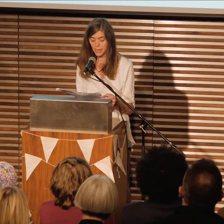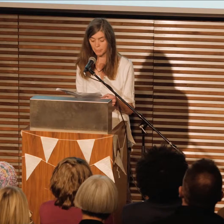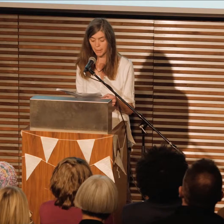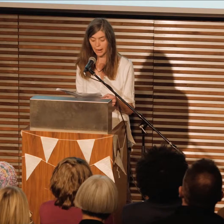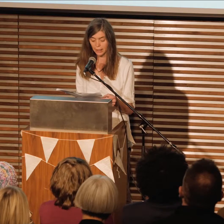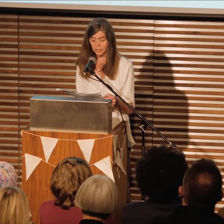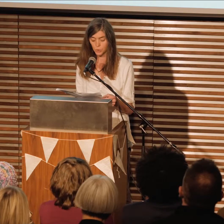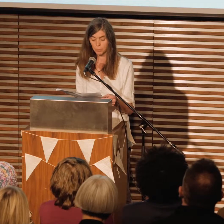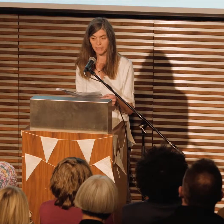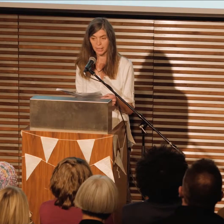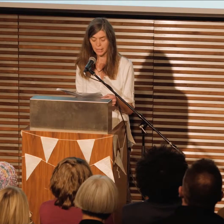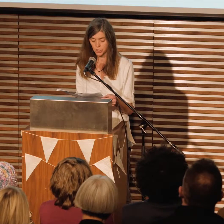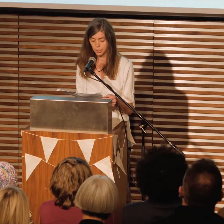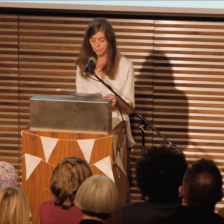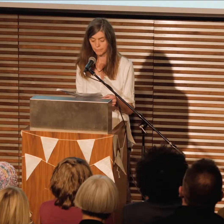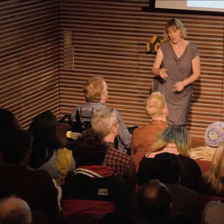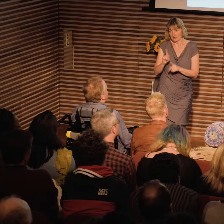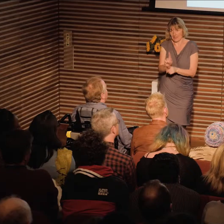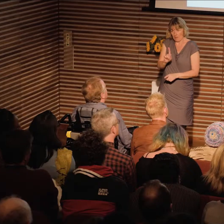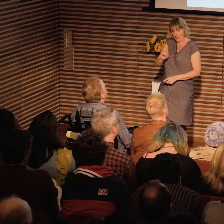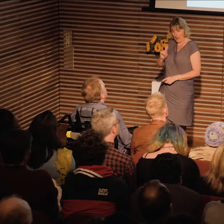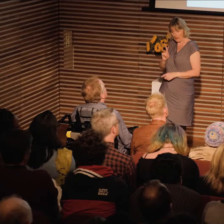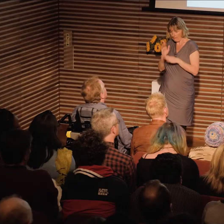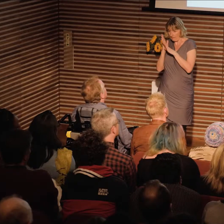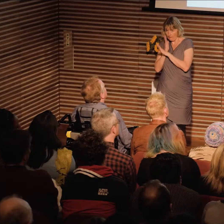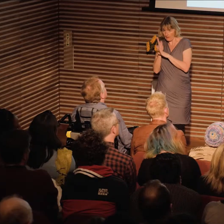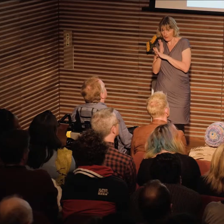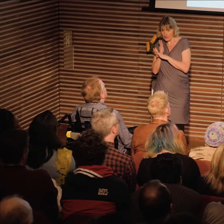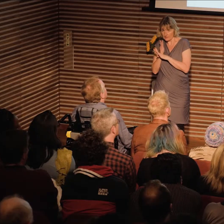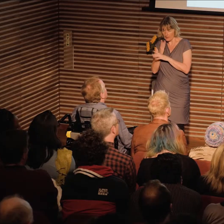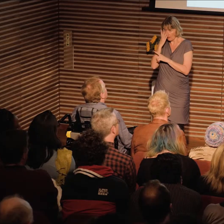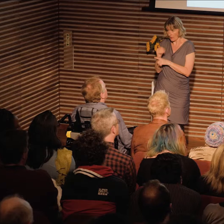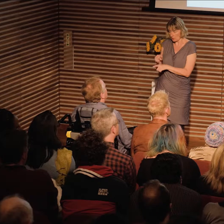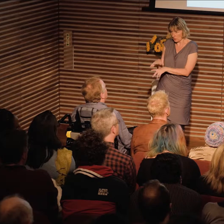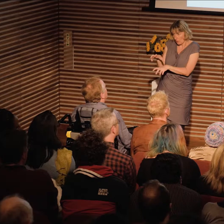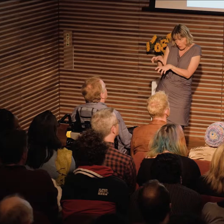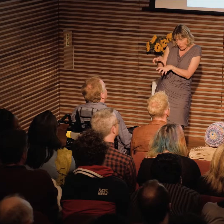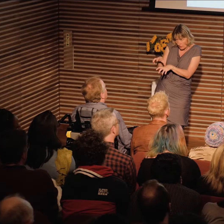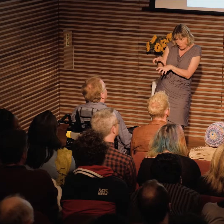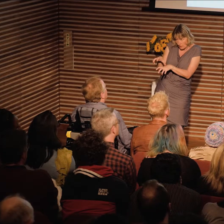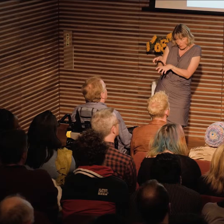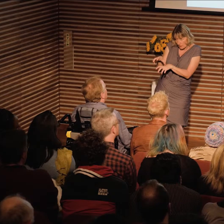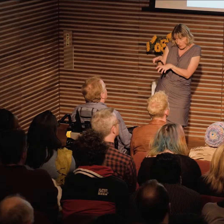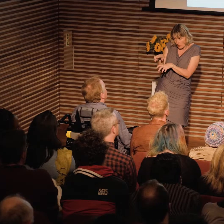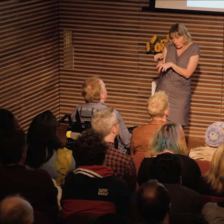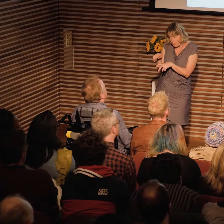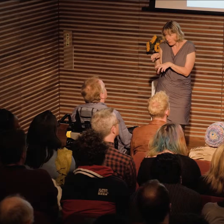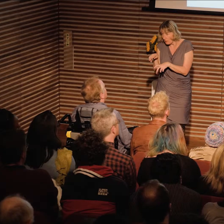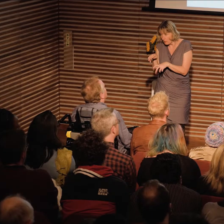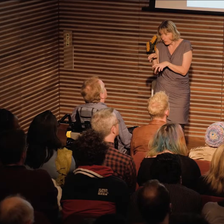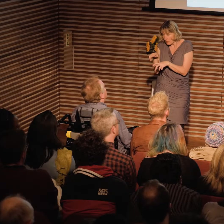curb and step back into a privet hedge. She cowers with a little guilt, a morsel of